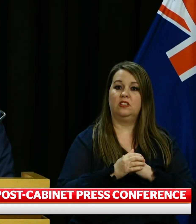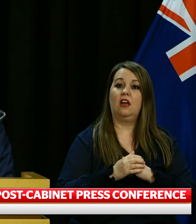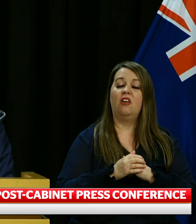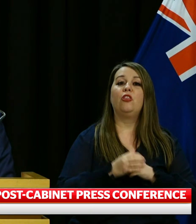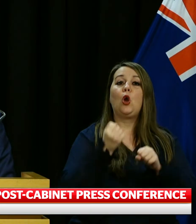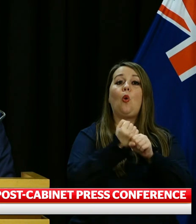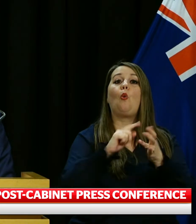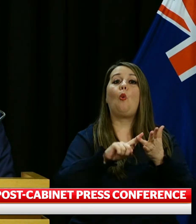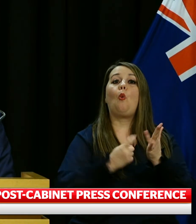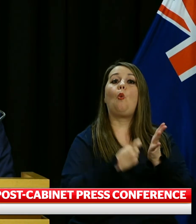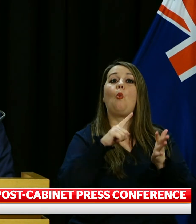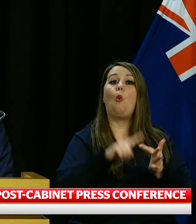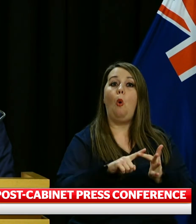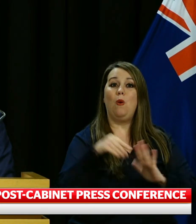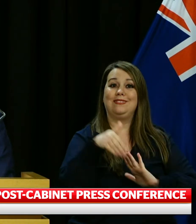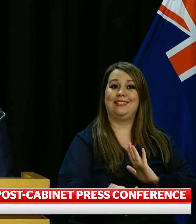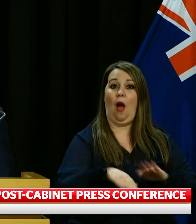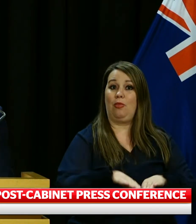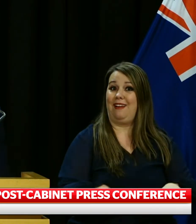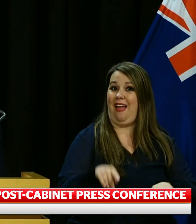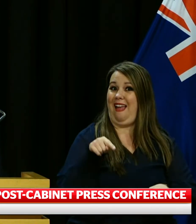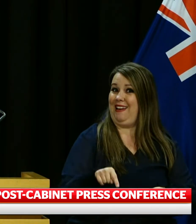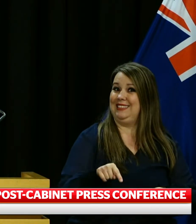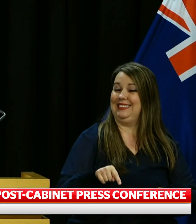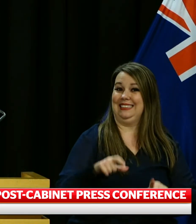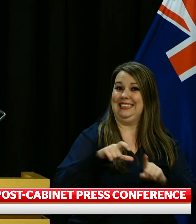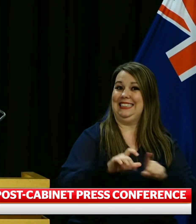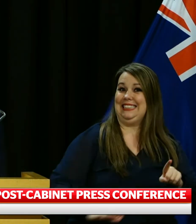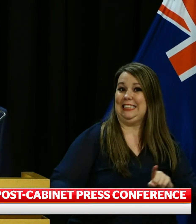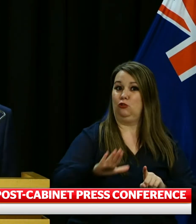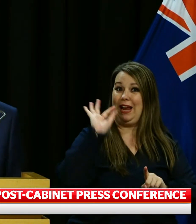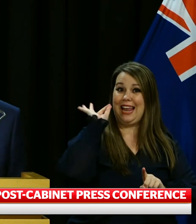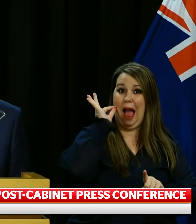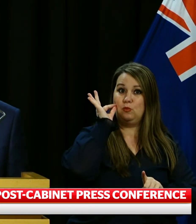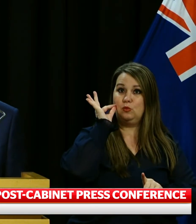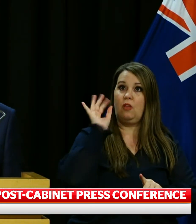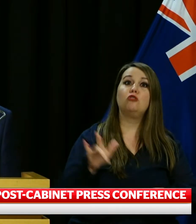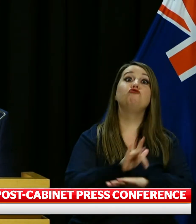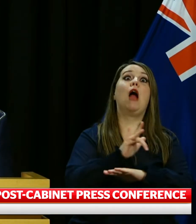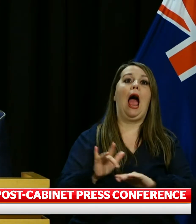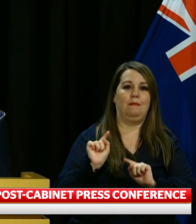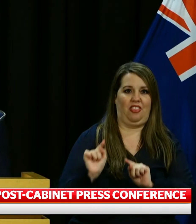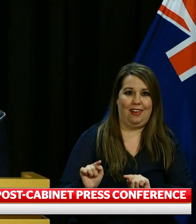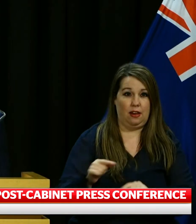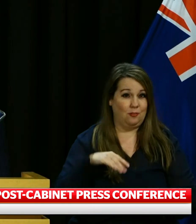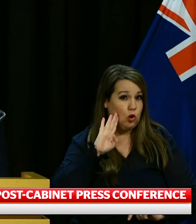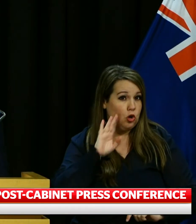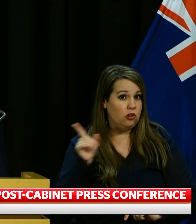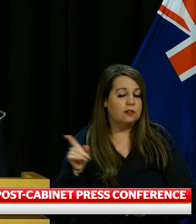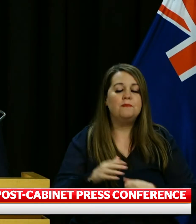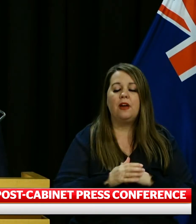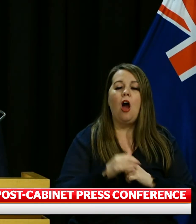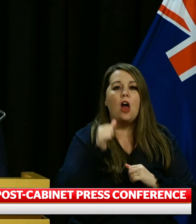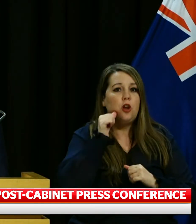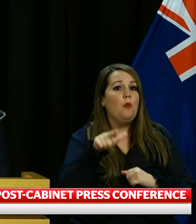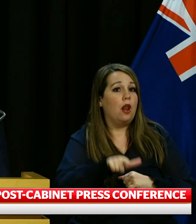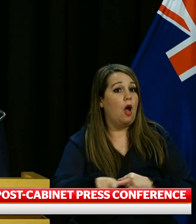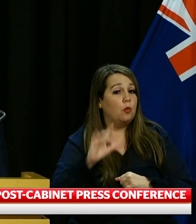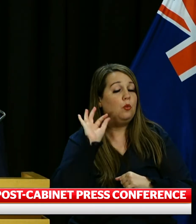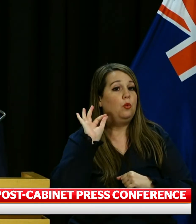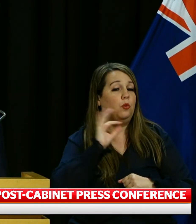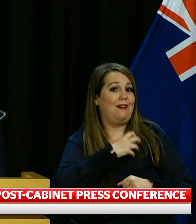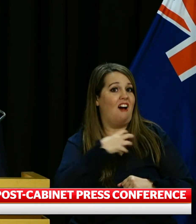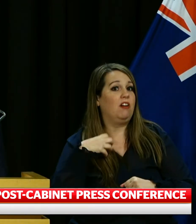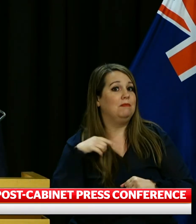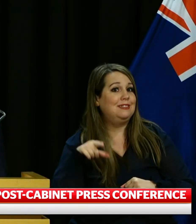District Council? What are you concerned by what's happening down there? I haven't been following it closely. I know the Minister of Local Government has been. The threshold for